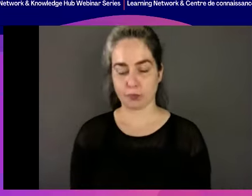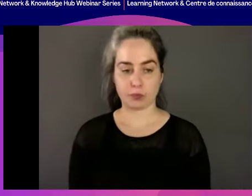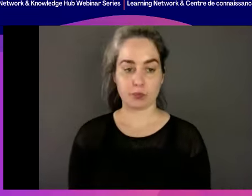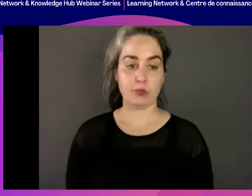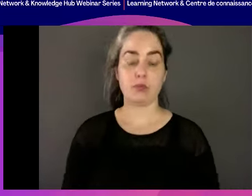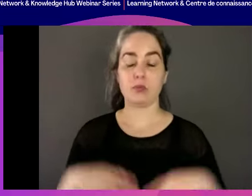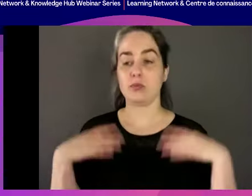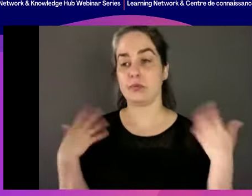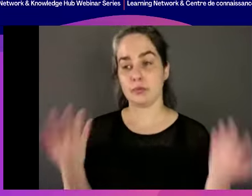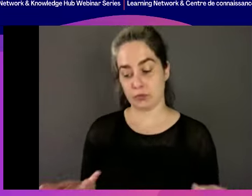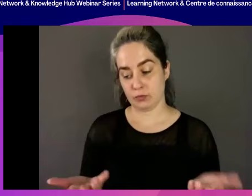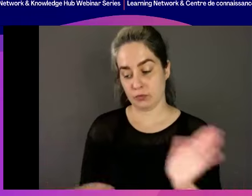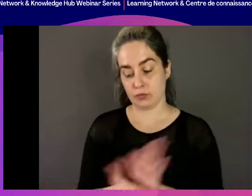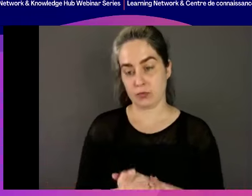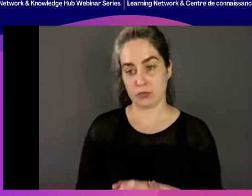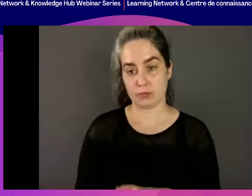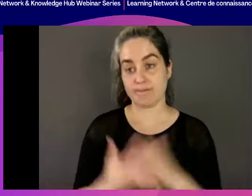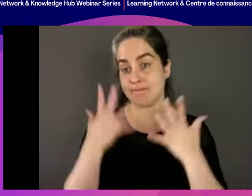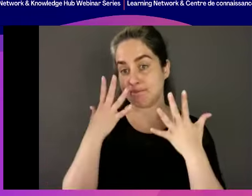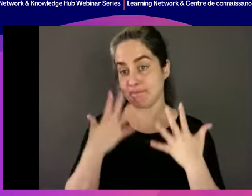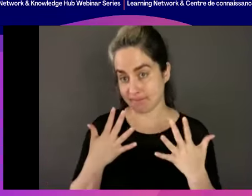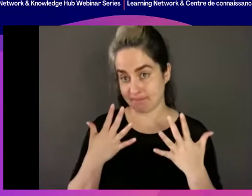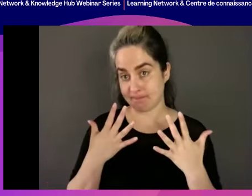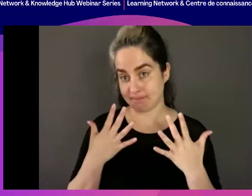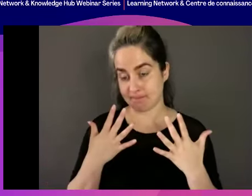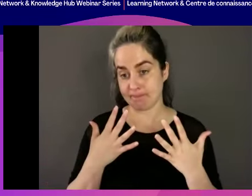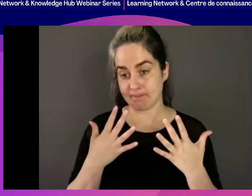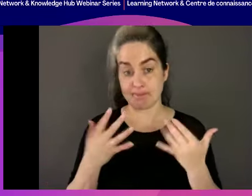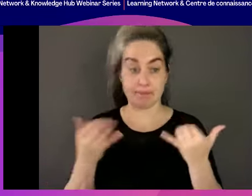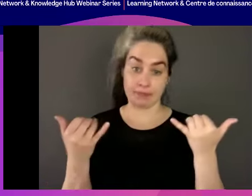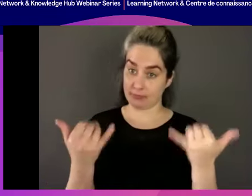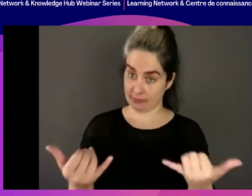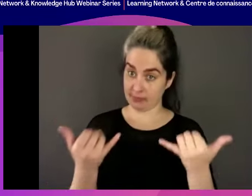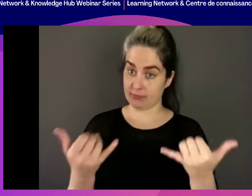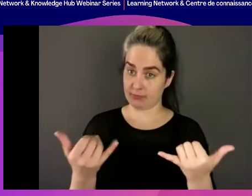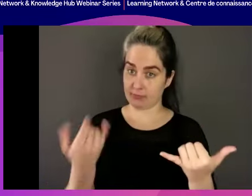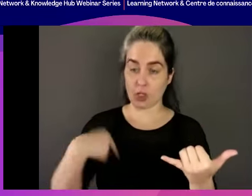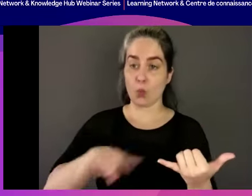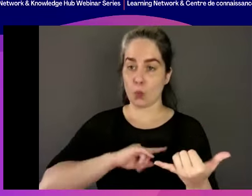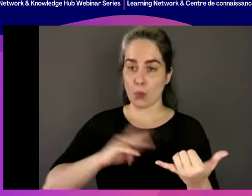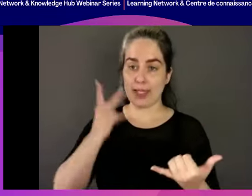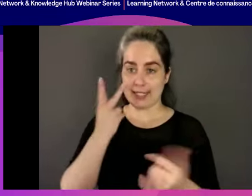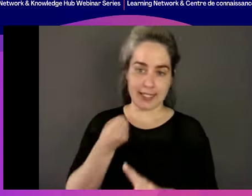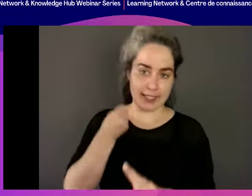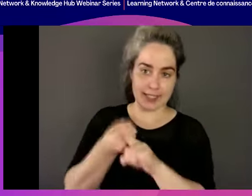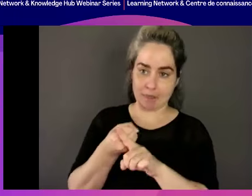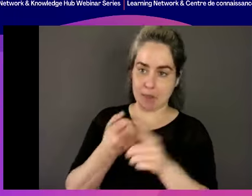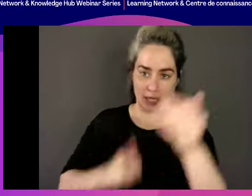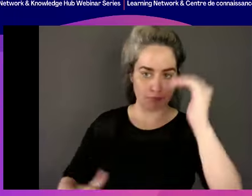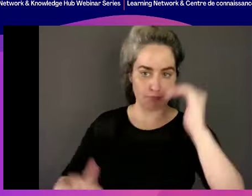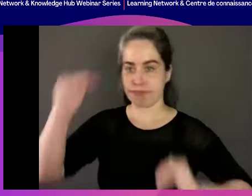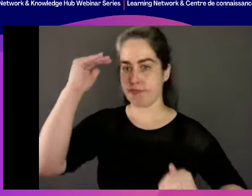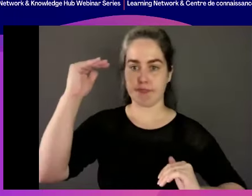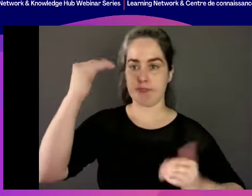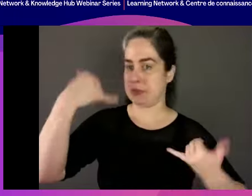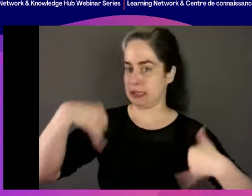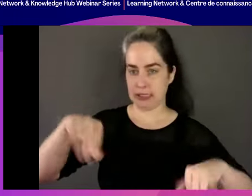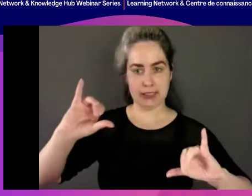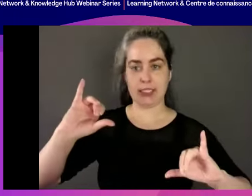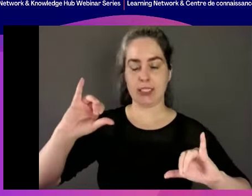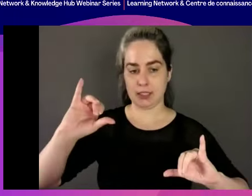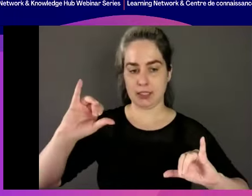So unfortunately, today, we see these continuing huge inequities, disparities